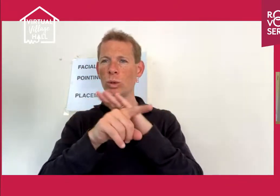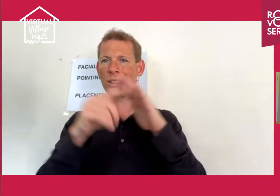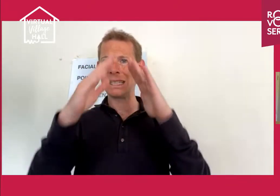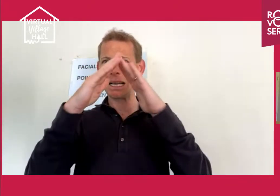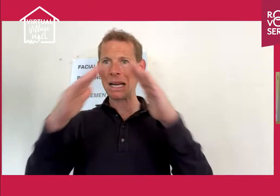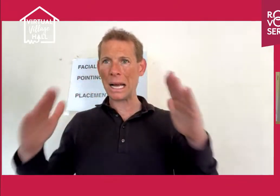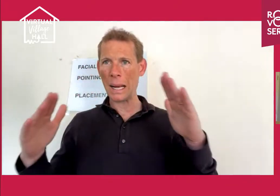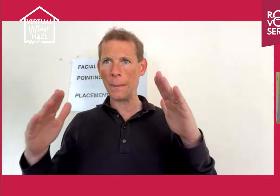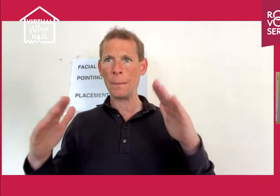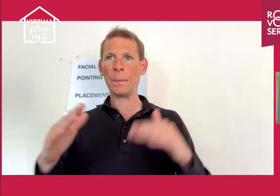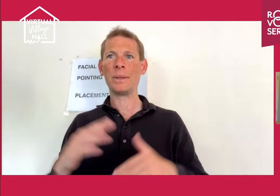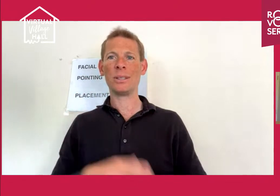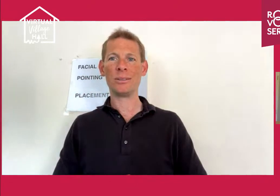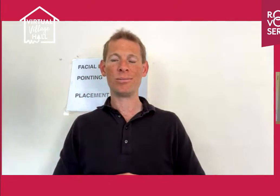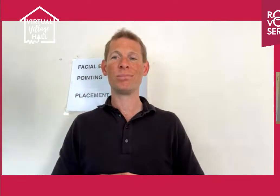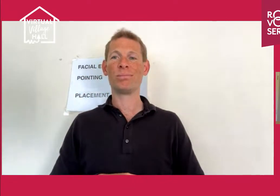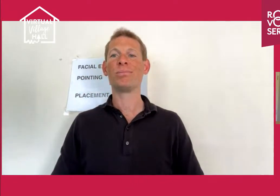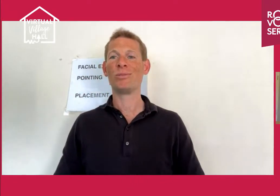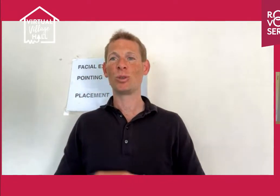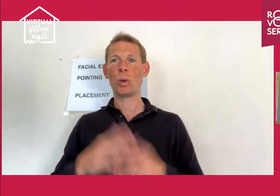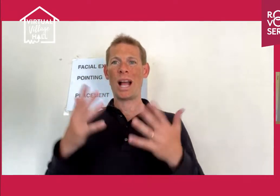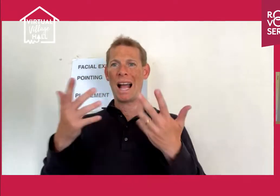result, become refugees, live in camps,